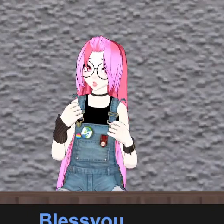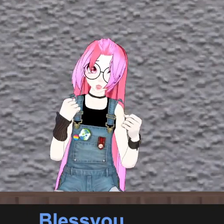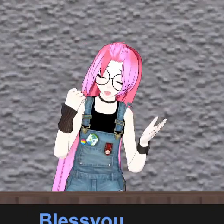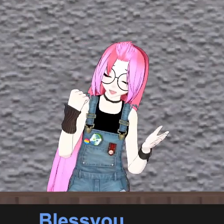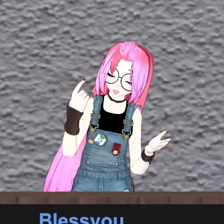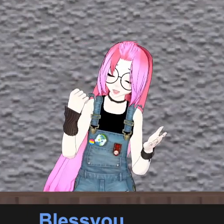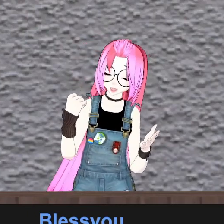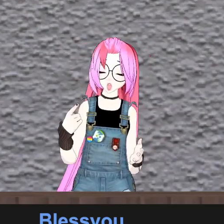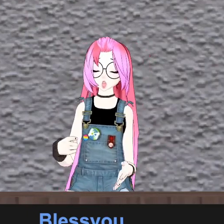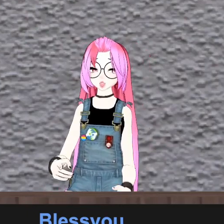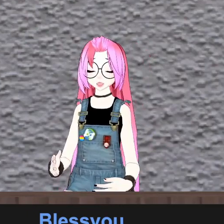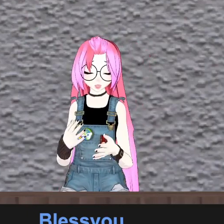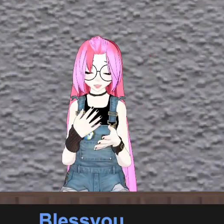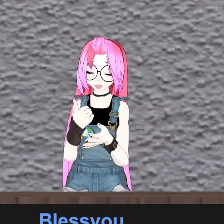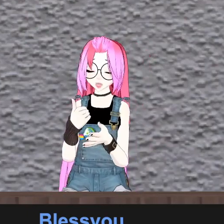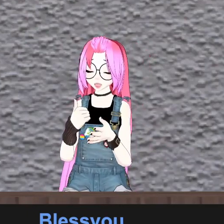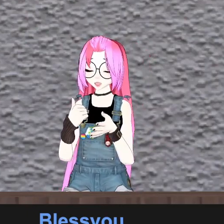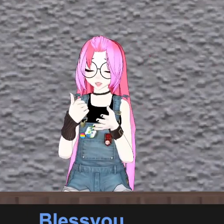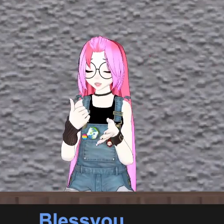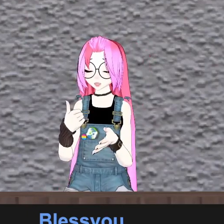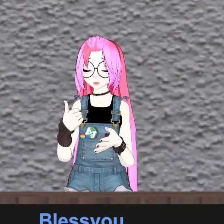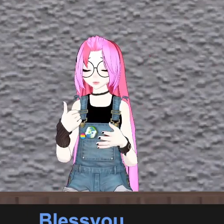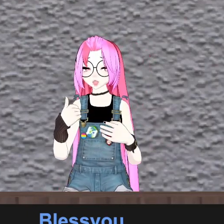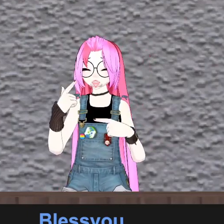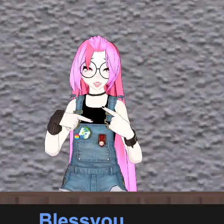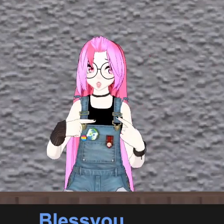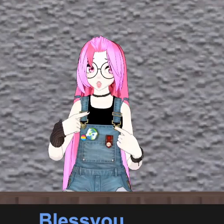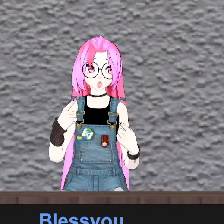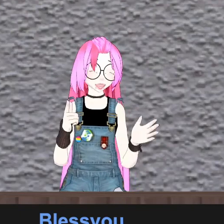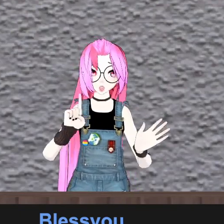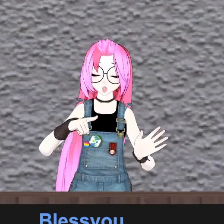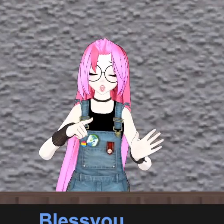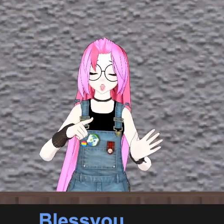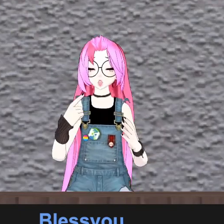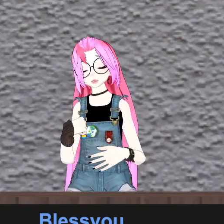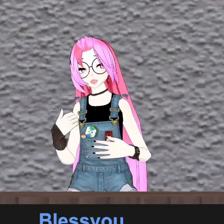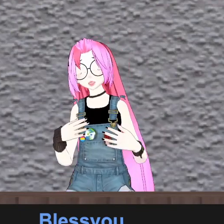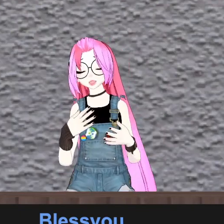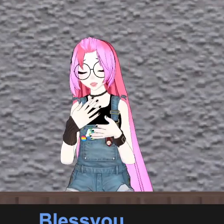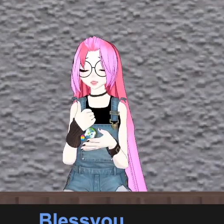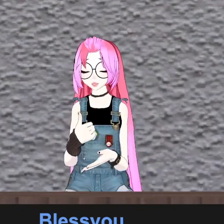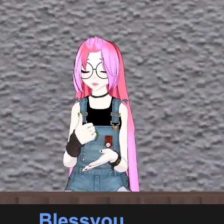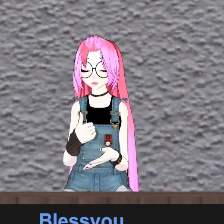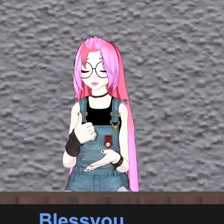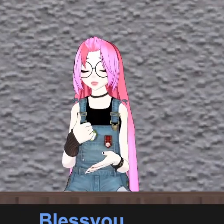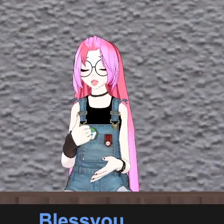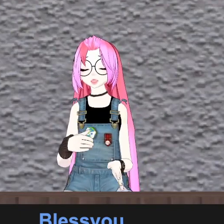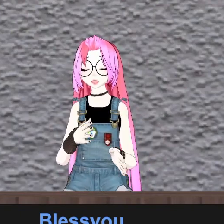you understand? And just showing that effort, even if they don't need it, they're going to appreciate the effort.